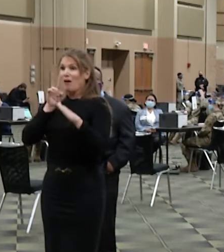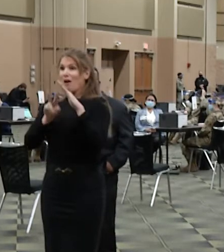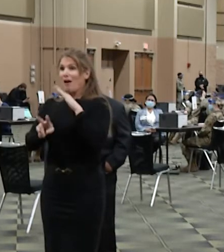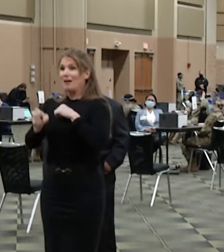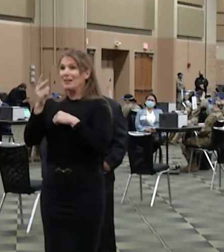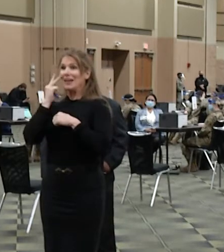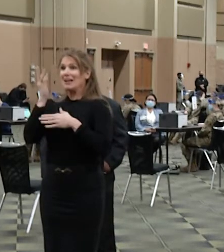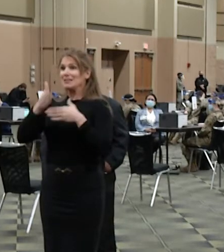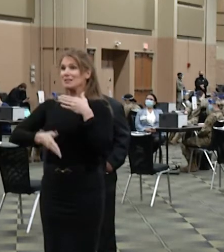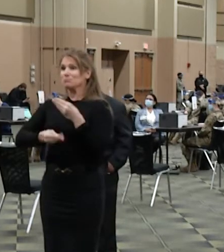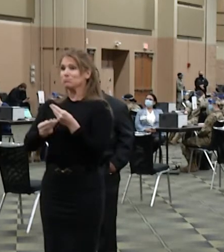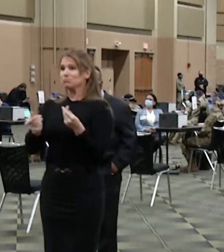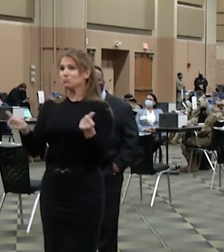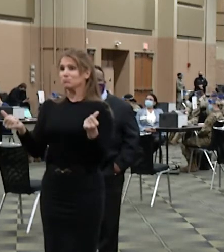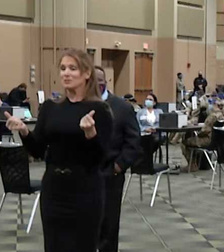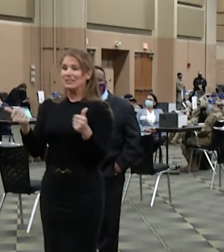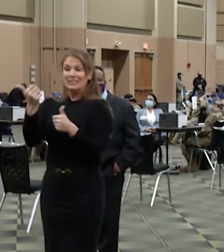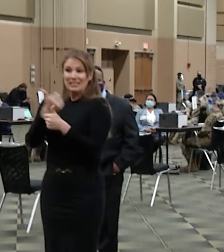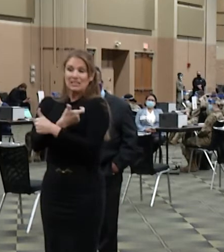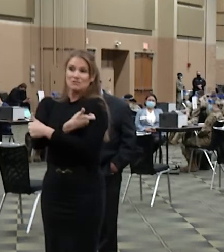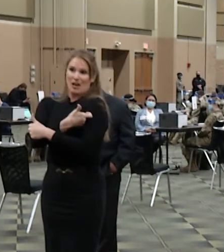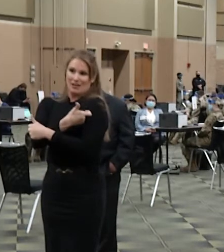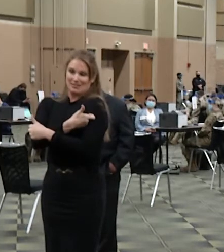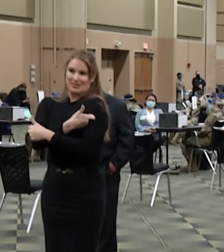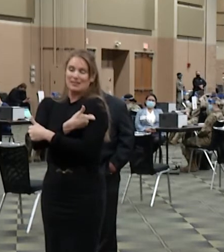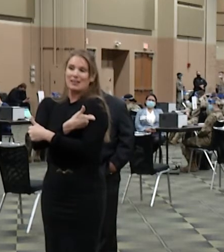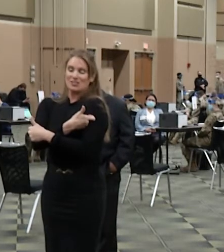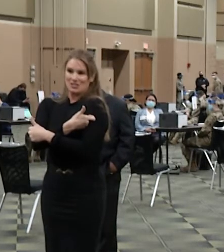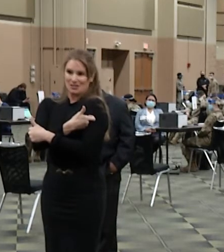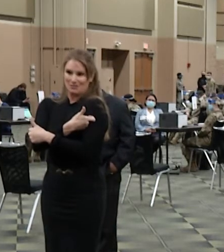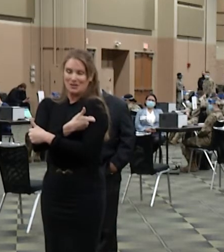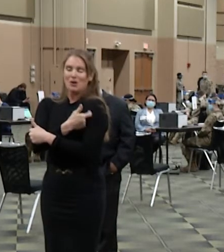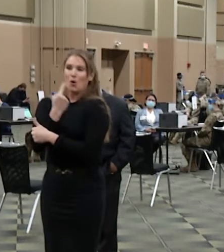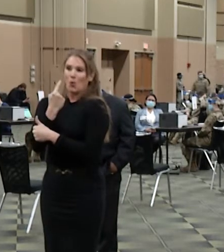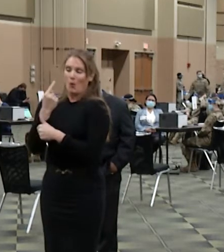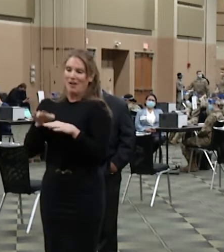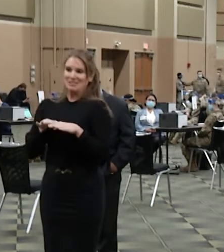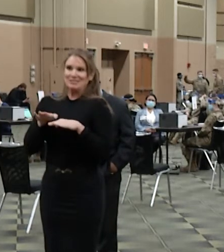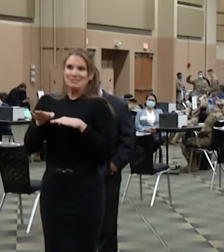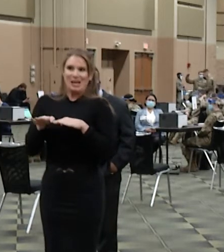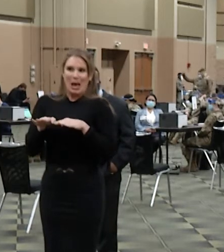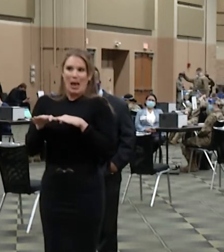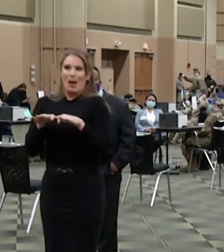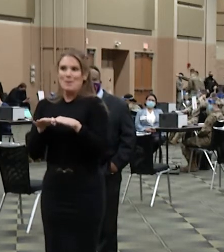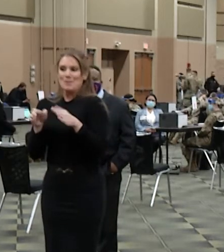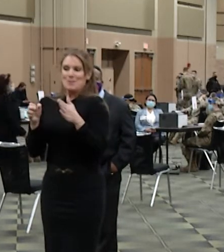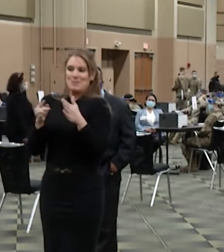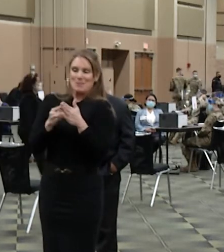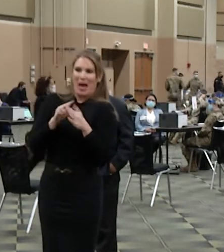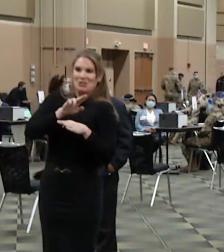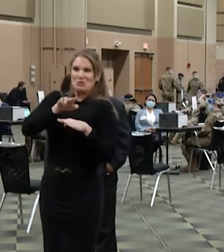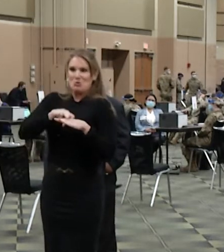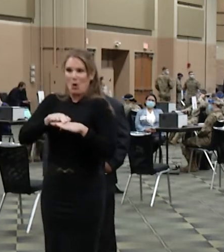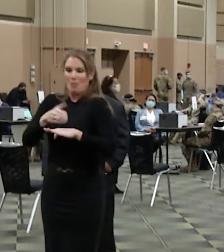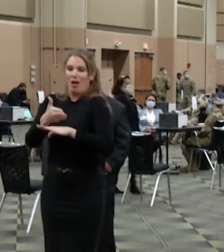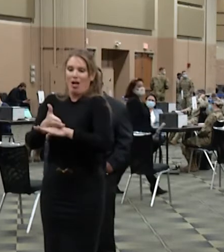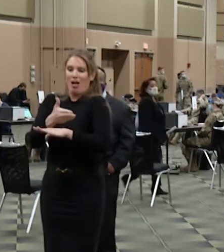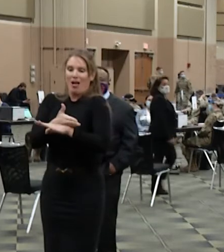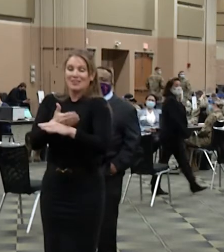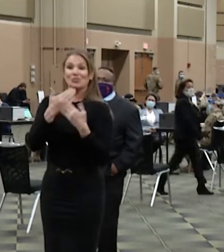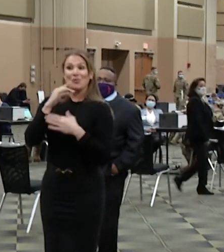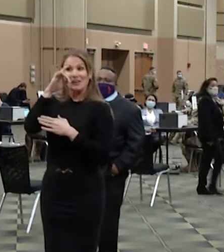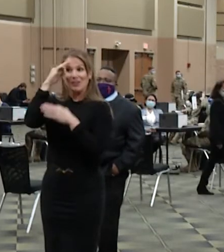sight. Each vaccination is a step towards normal. So I want to thank the